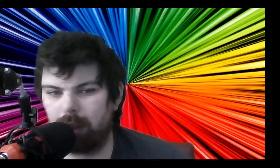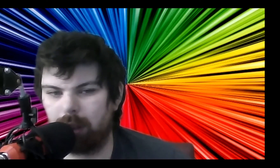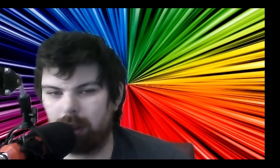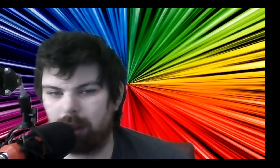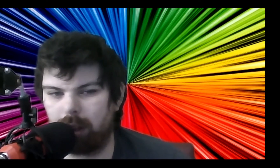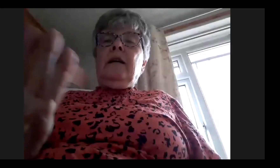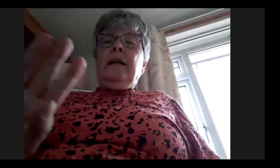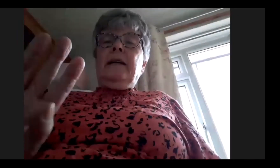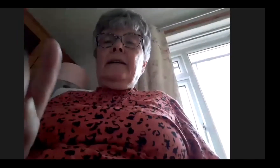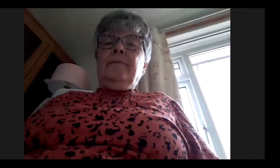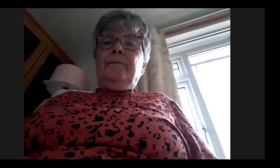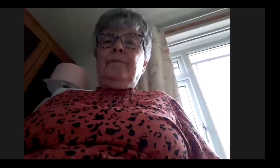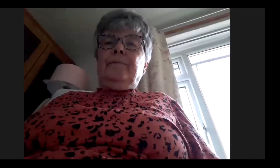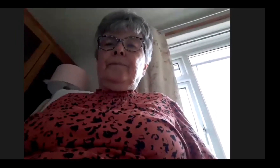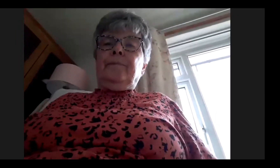Hi, Holly. Hi.